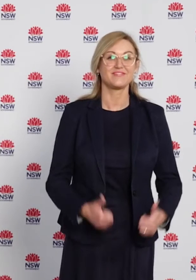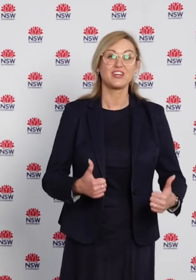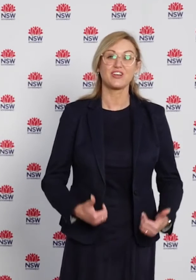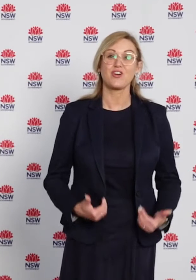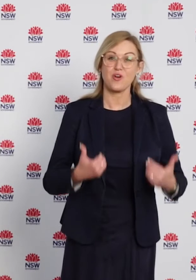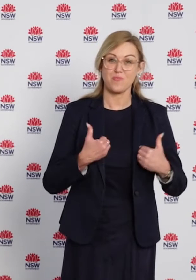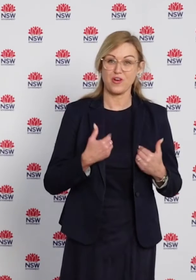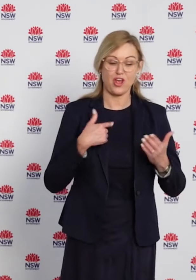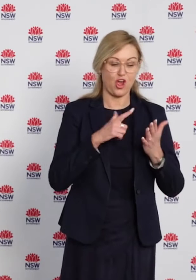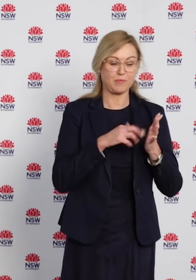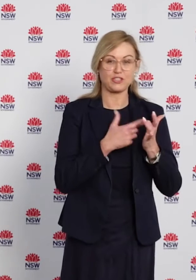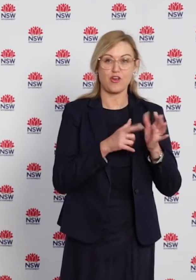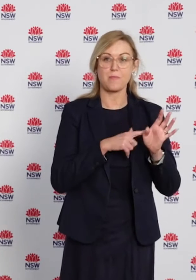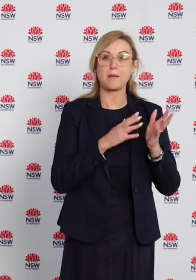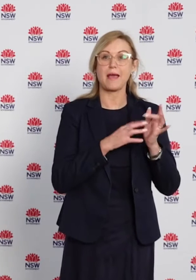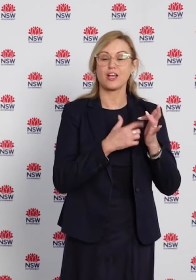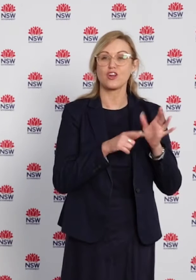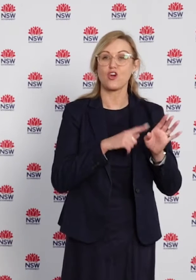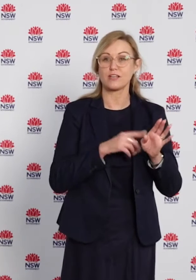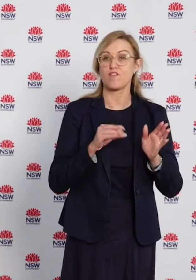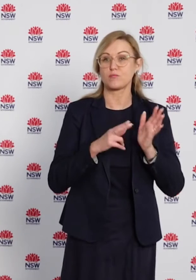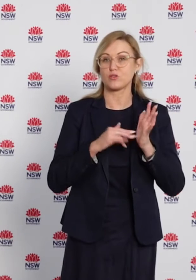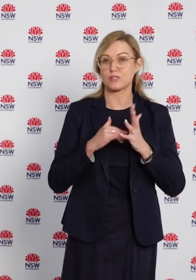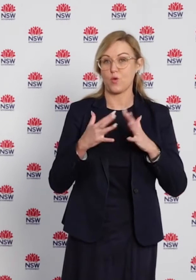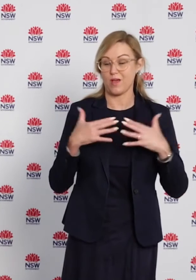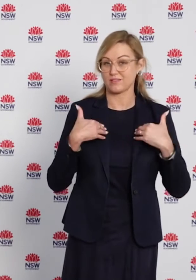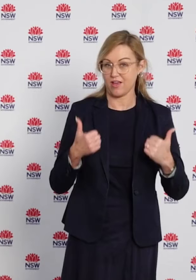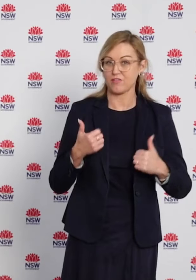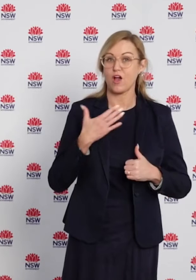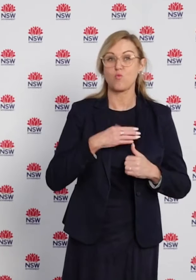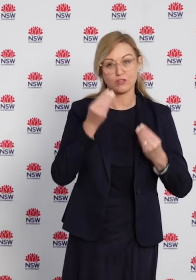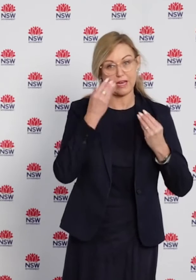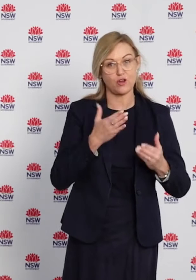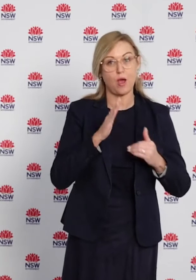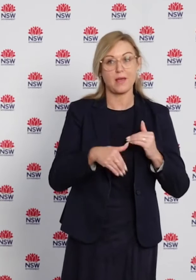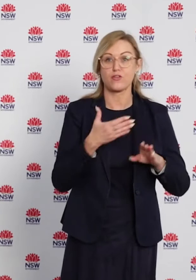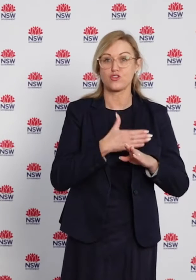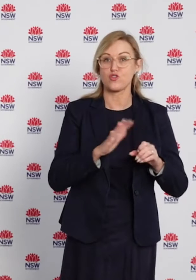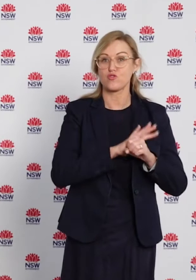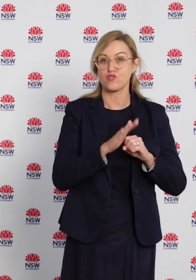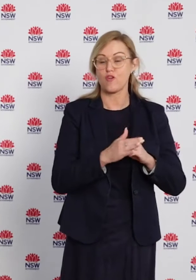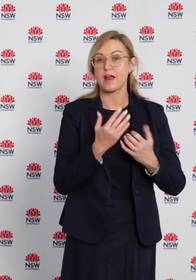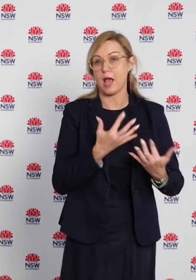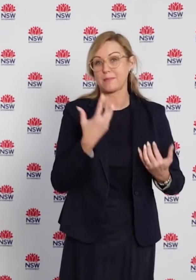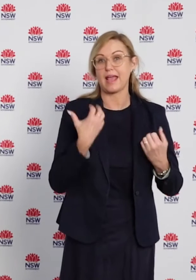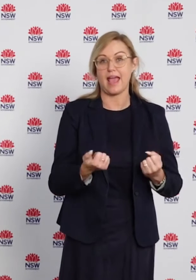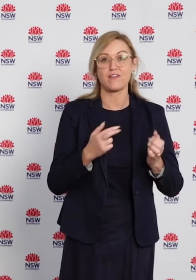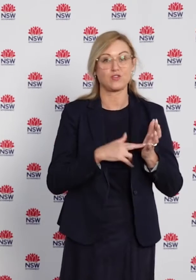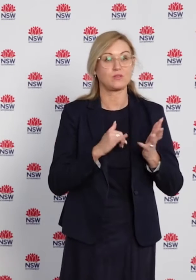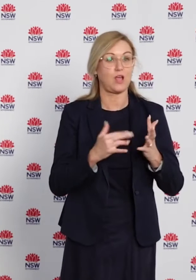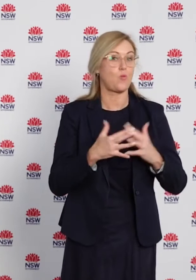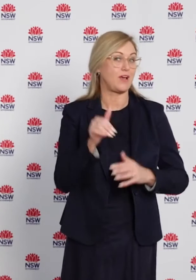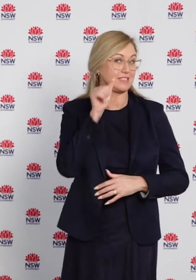Good morning, my name's Dr. Jeremy McAnulty from New South Wales Health, and I'd like to give you an update of the COVID-19 numbers for New South Wales for yesterday.